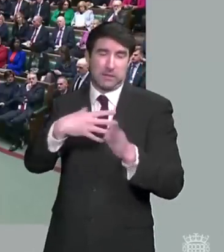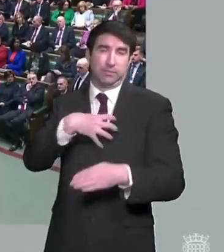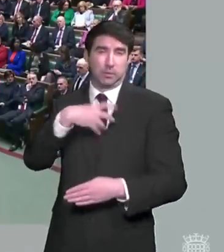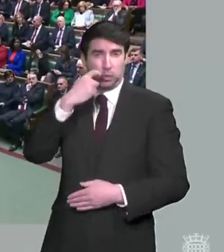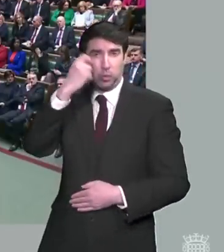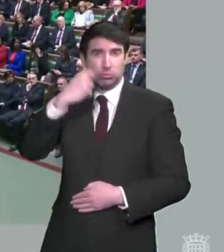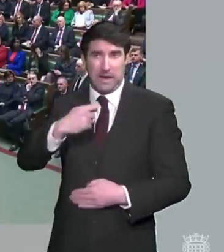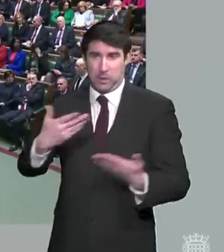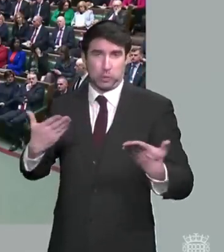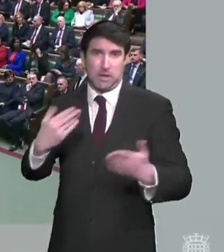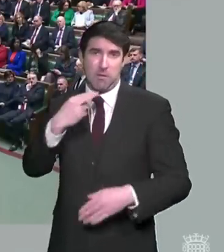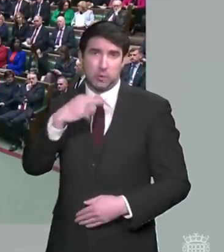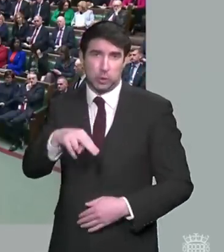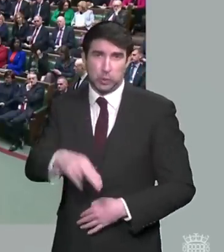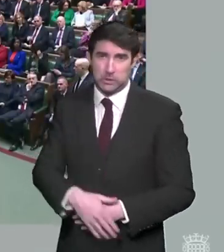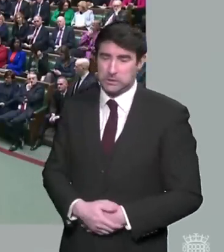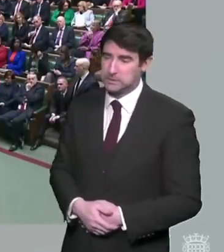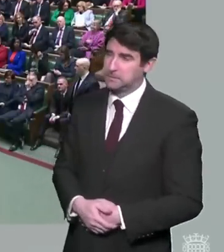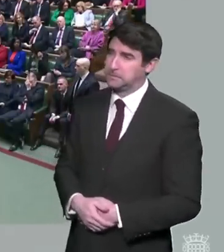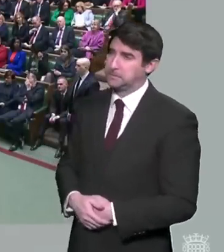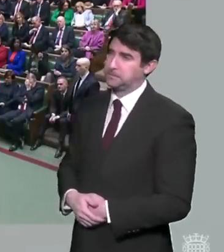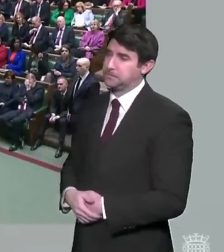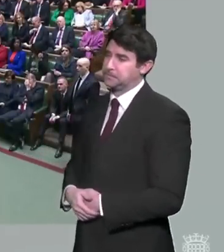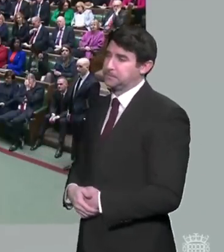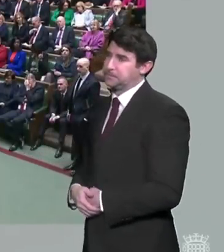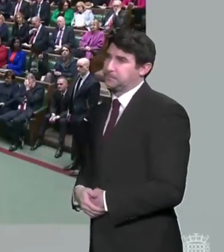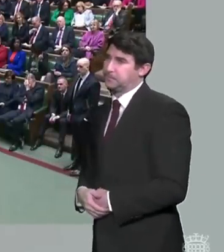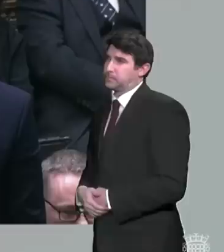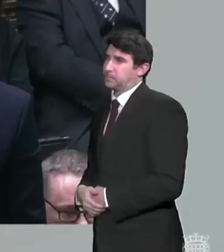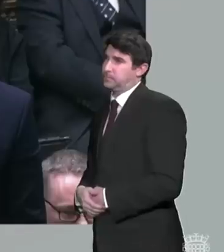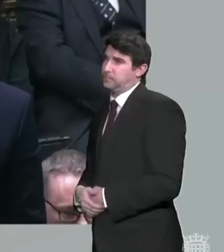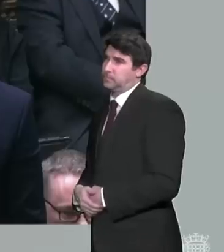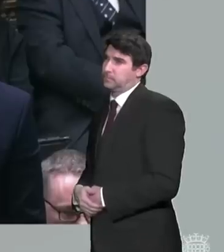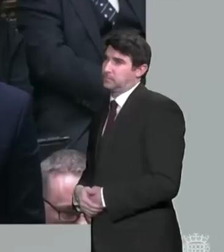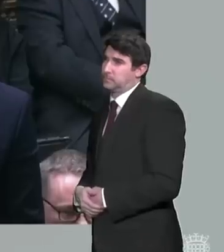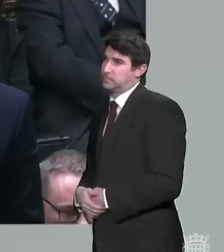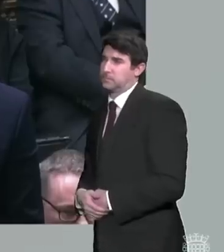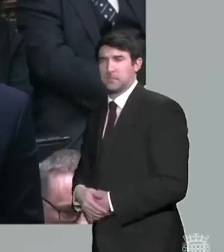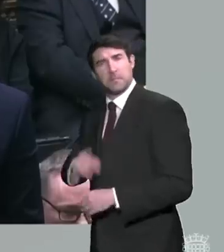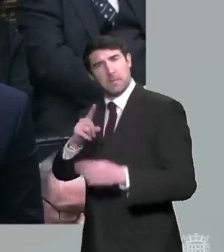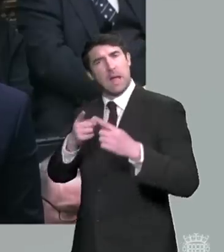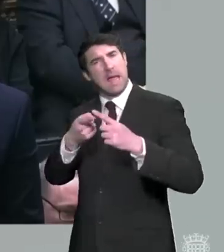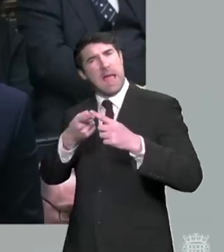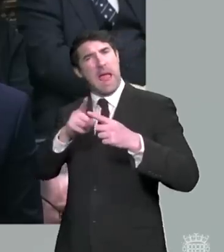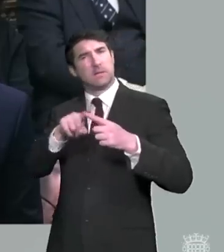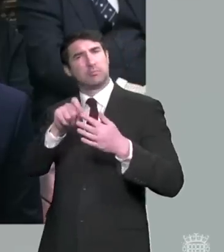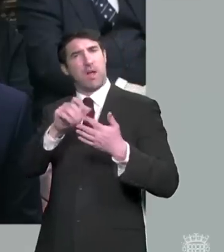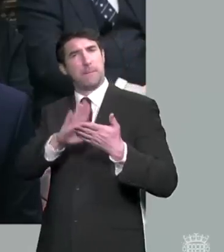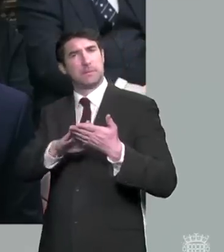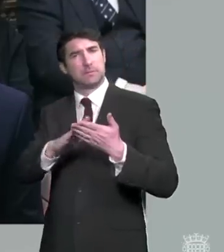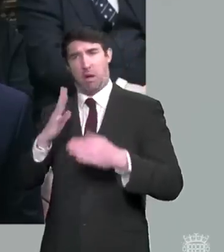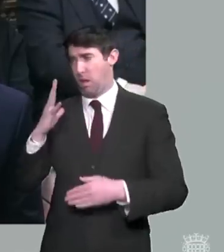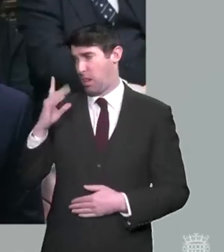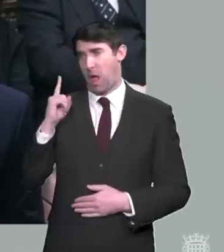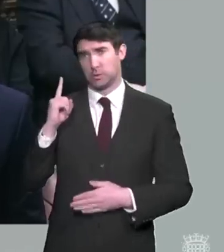recent days, the former Prime Minister said that she did not regret her time in office. Does the Prime